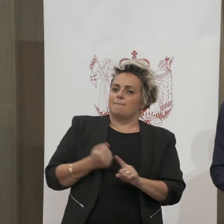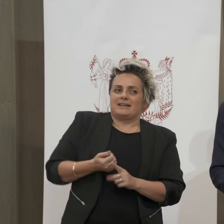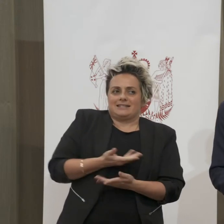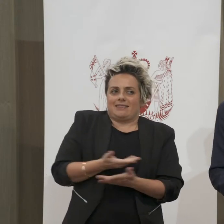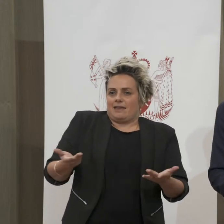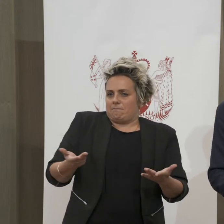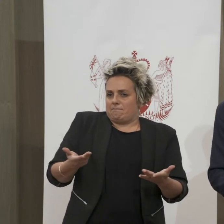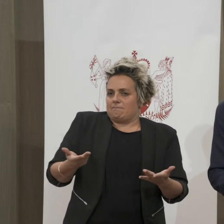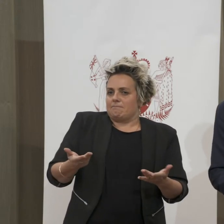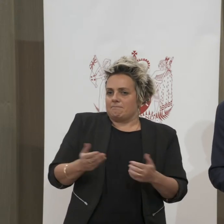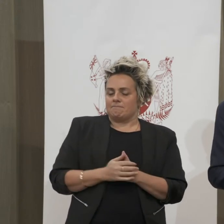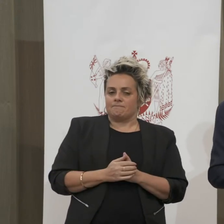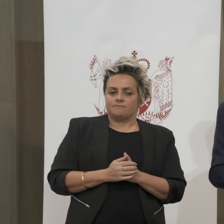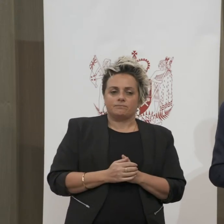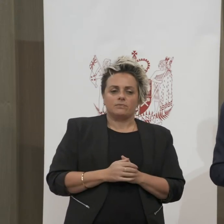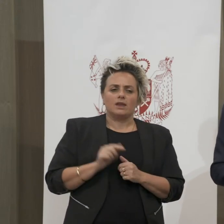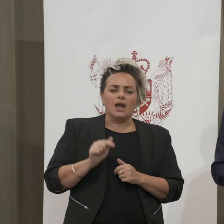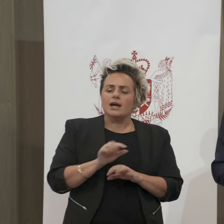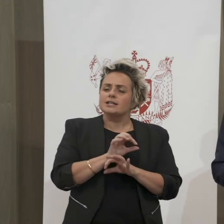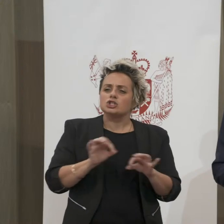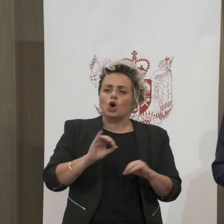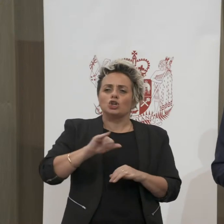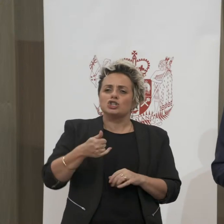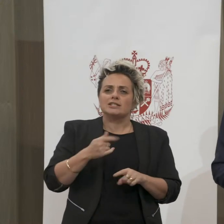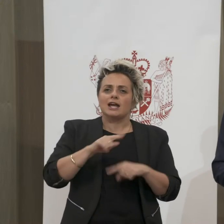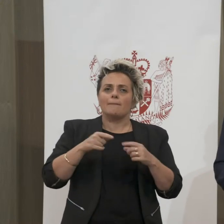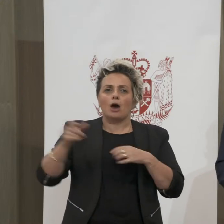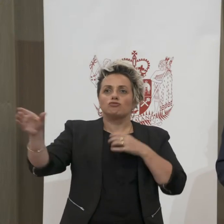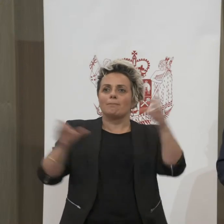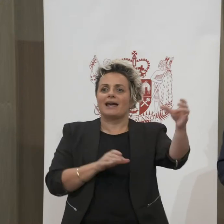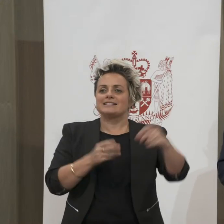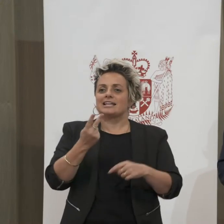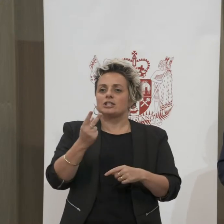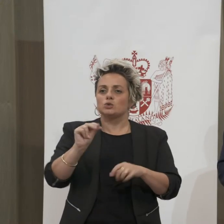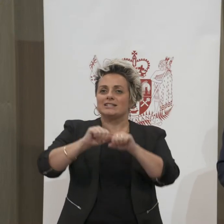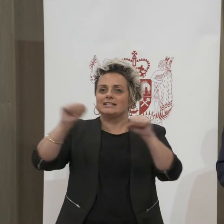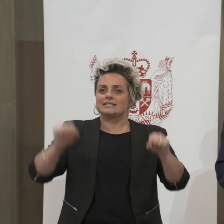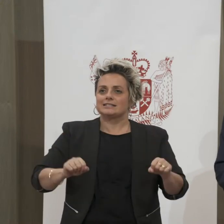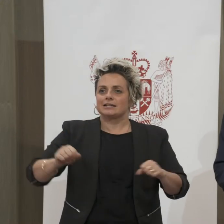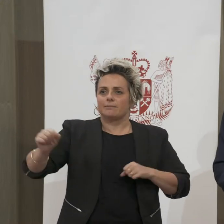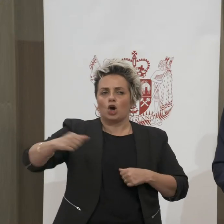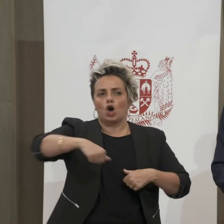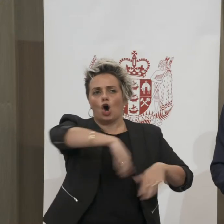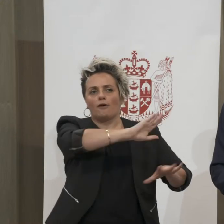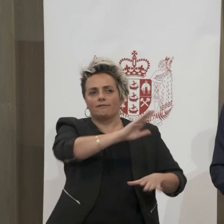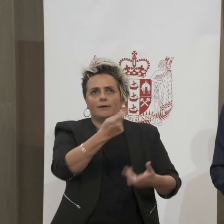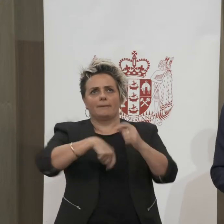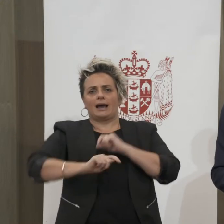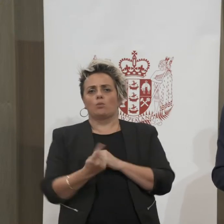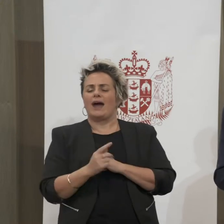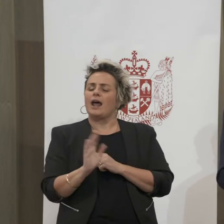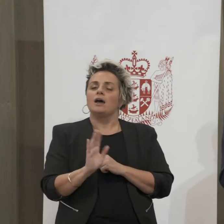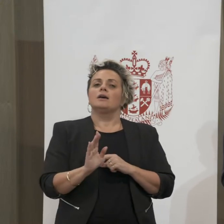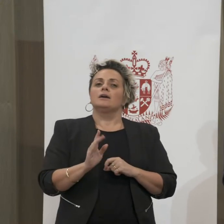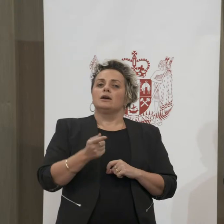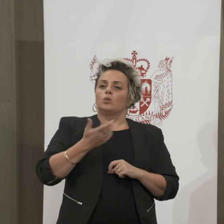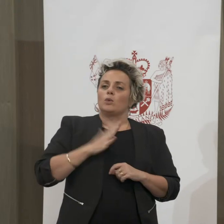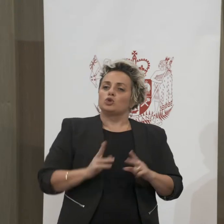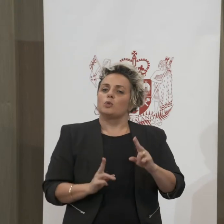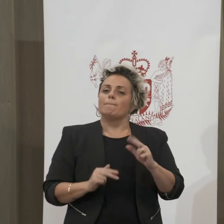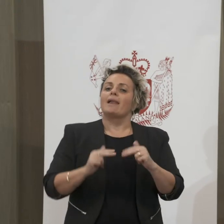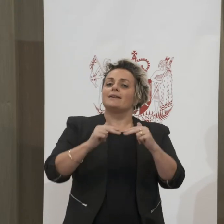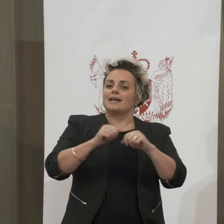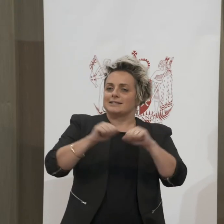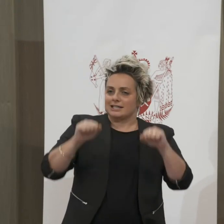need. This is not just about replacing 20 separate systems with one. It is about building a system that